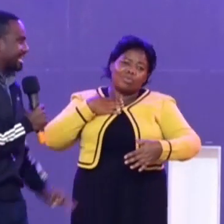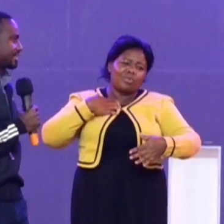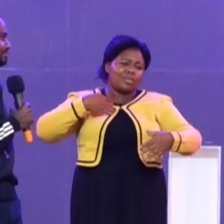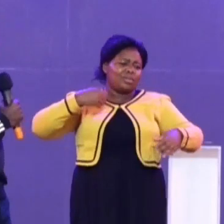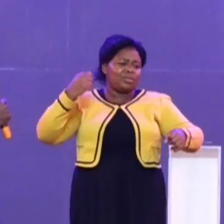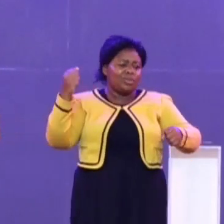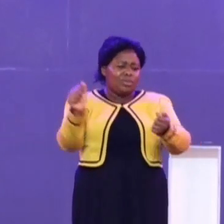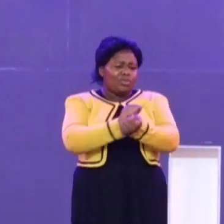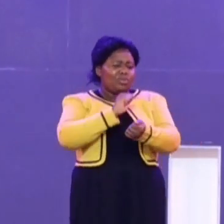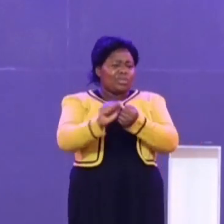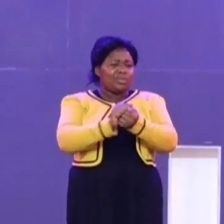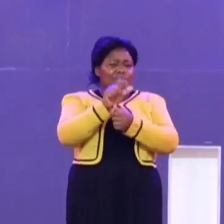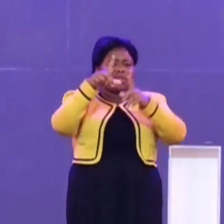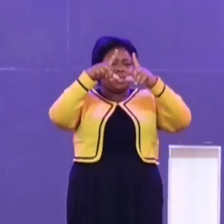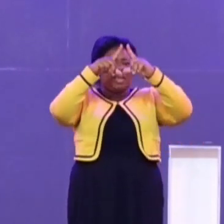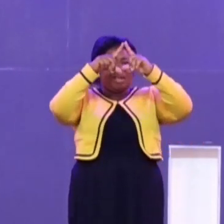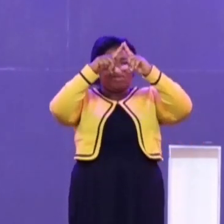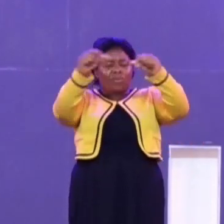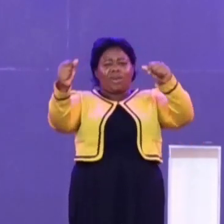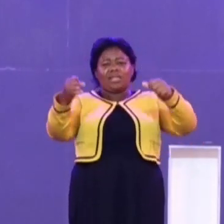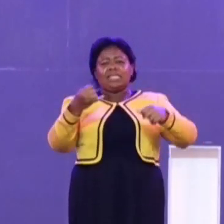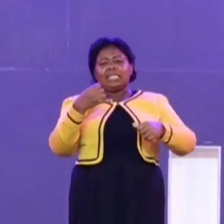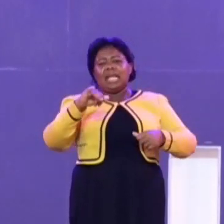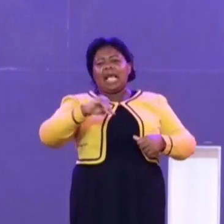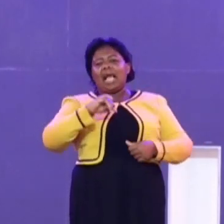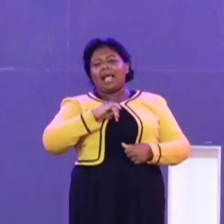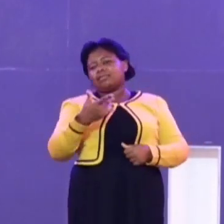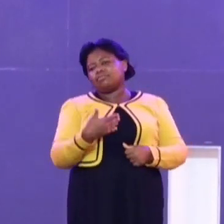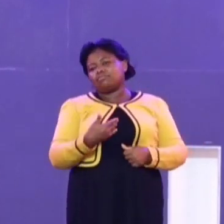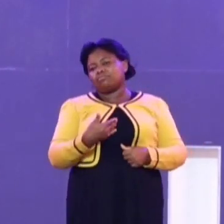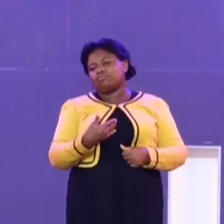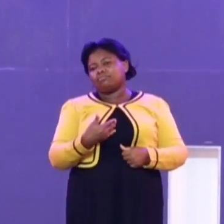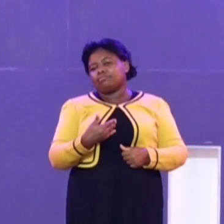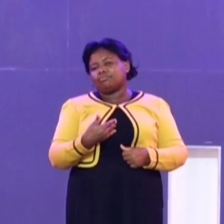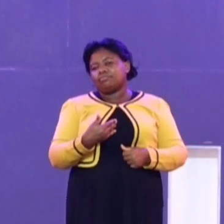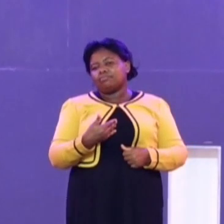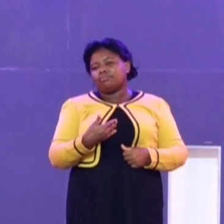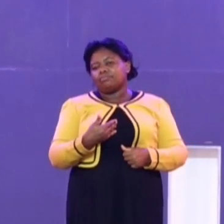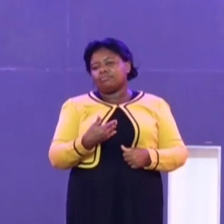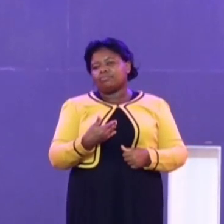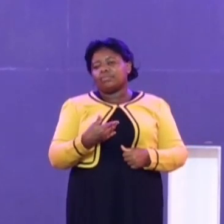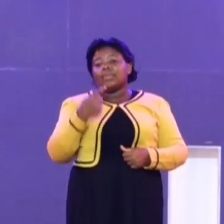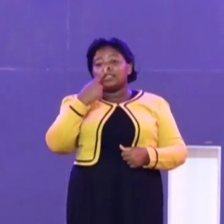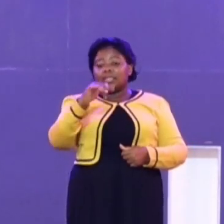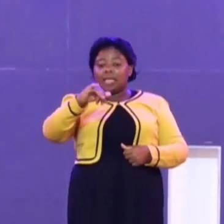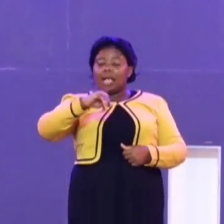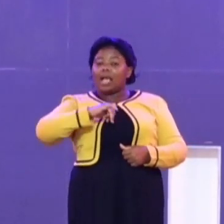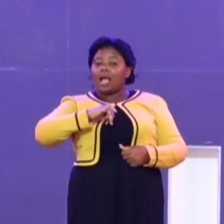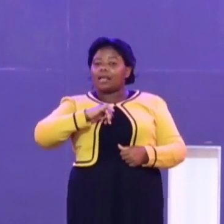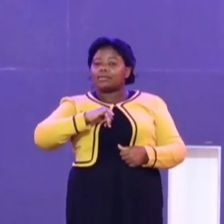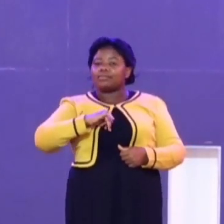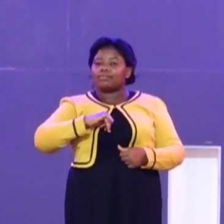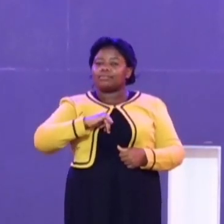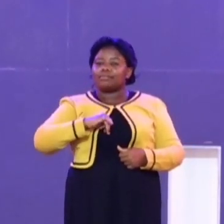I. Katonda abayambalagana ne chigambo chetuita obwanze. Someone say I. Gamba